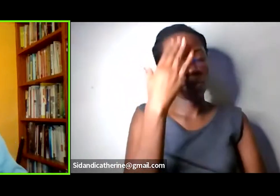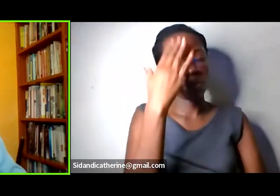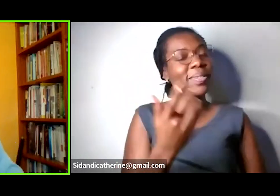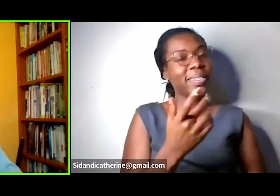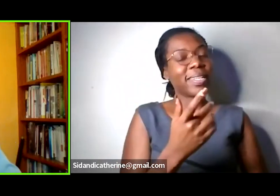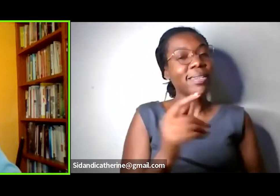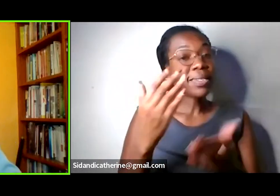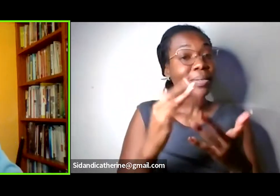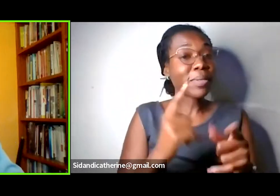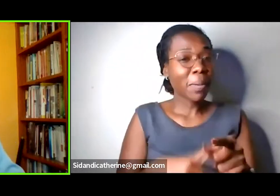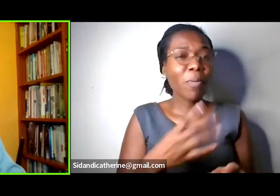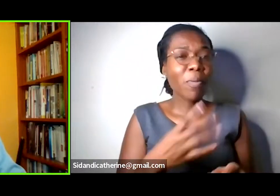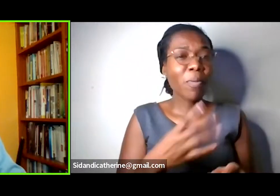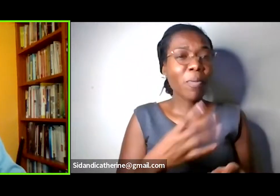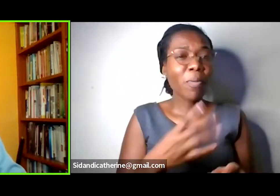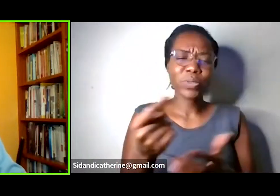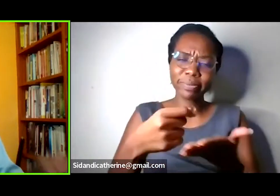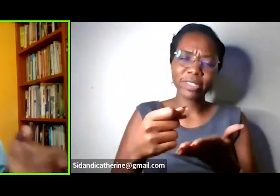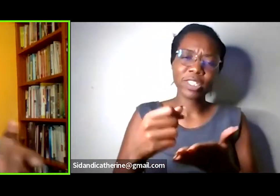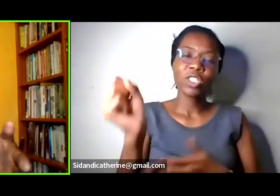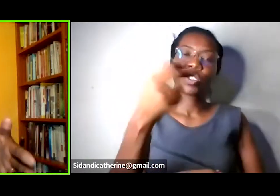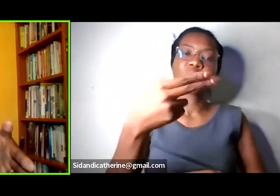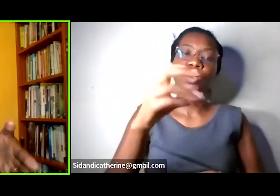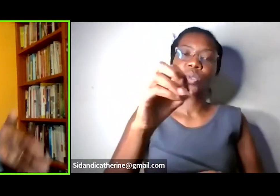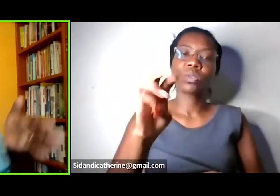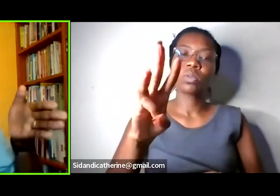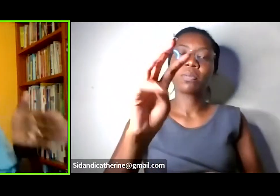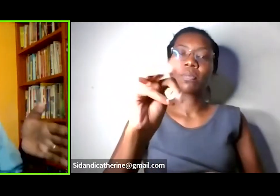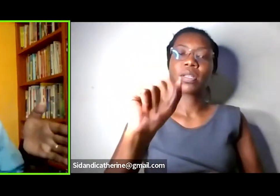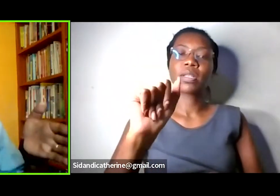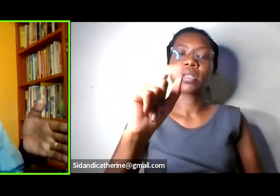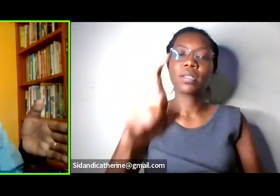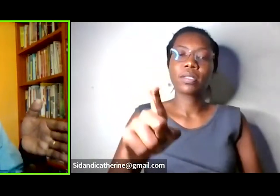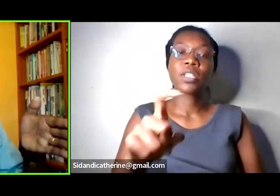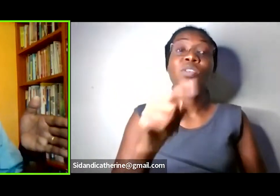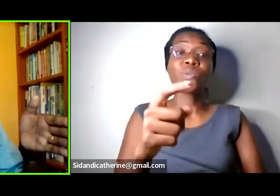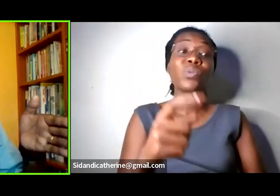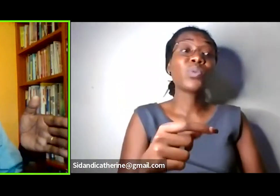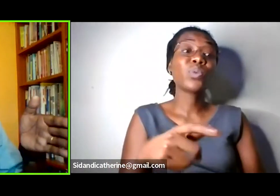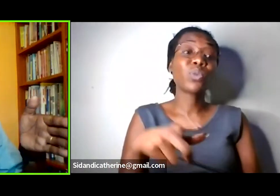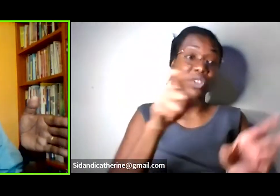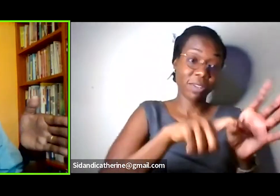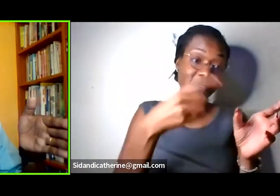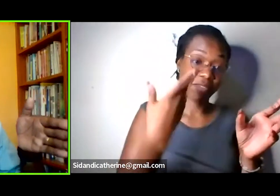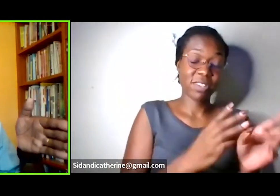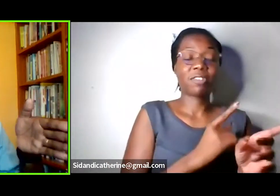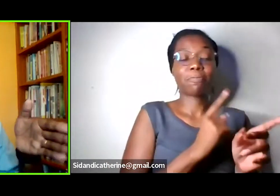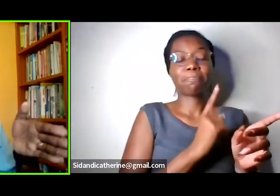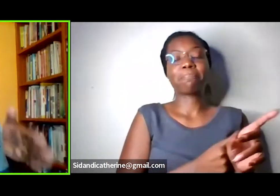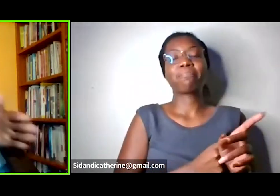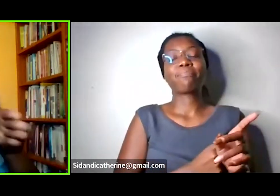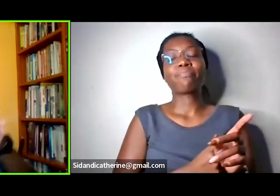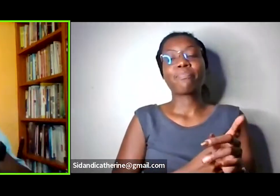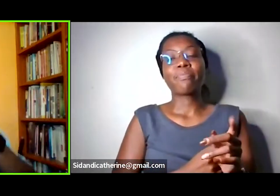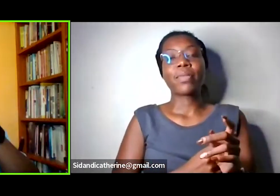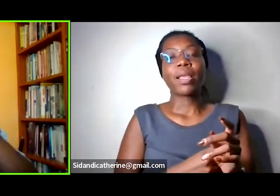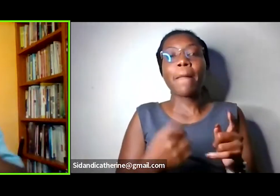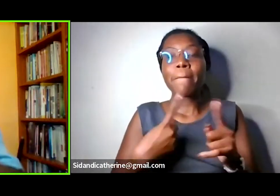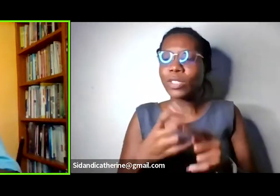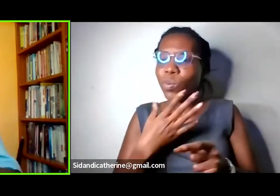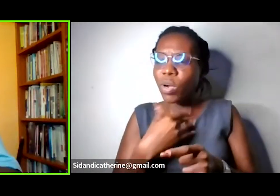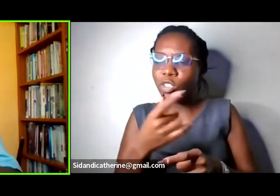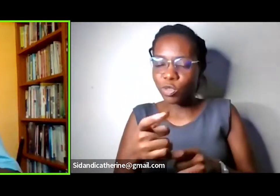speaking to you. This person is thinking about your welfare, even though you're going to spend a little bit more, but at least